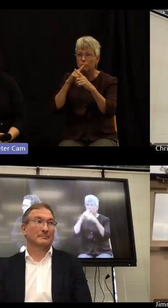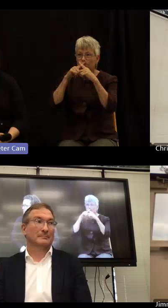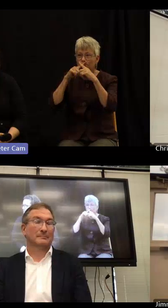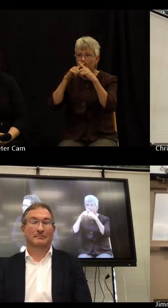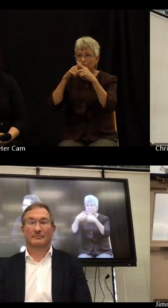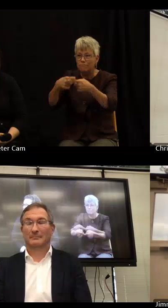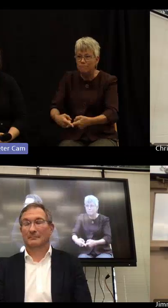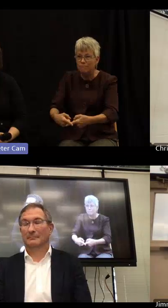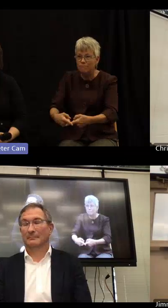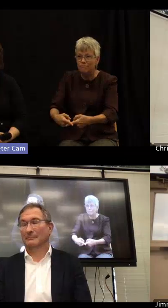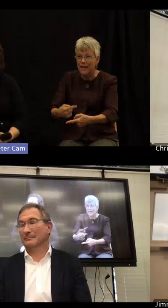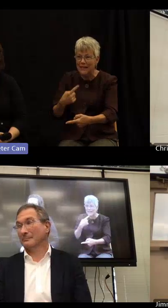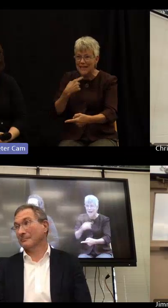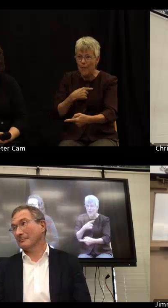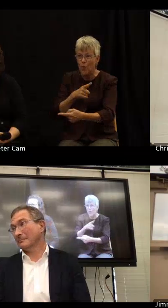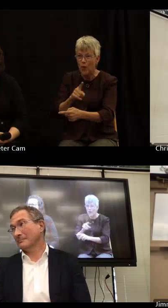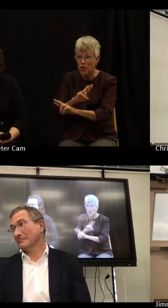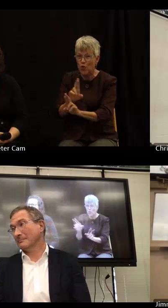on.